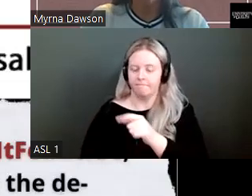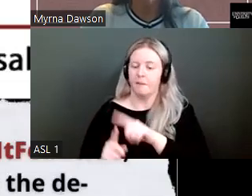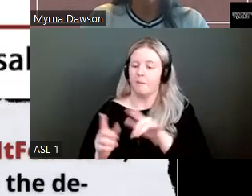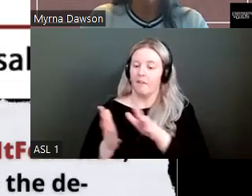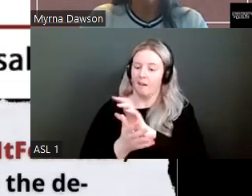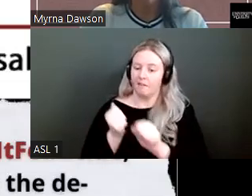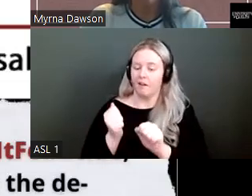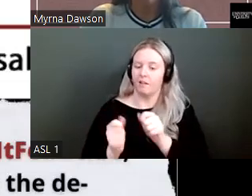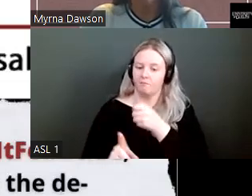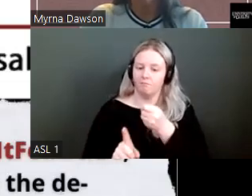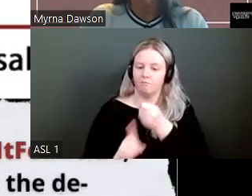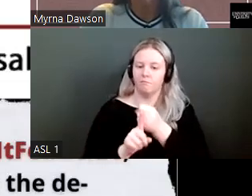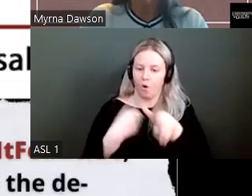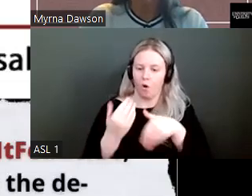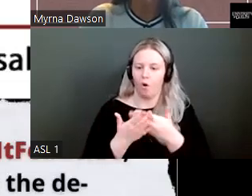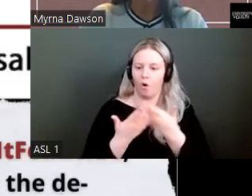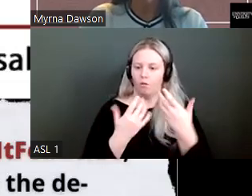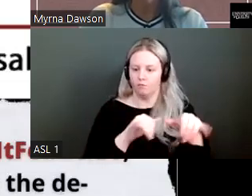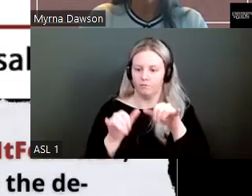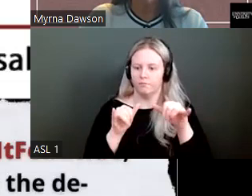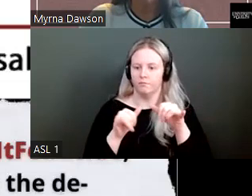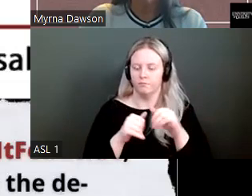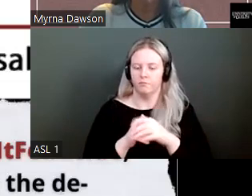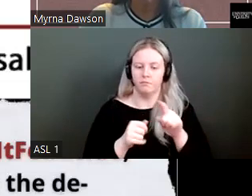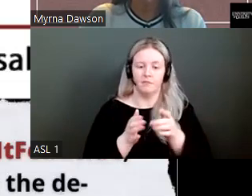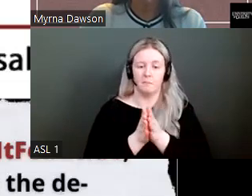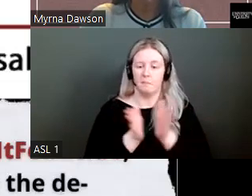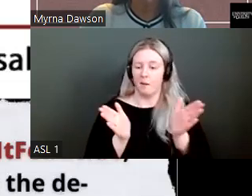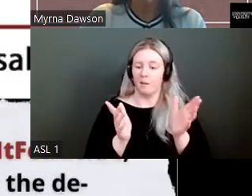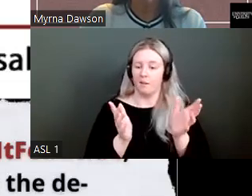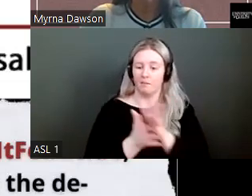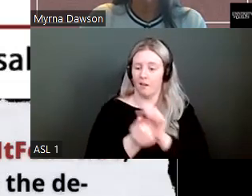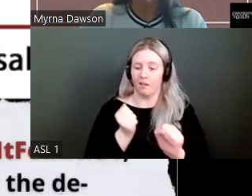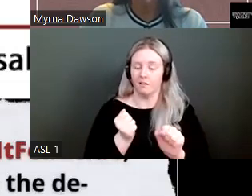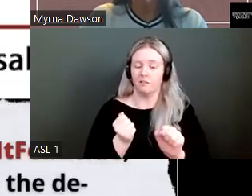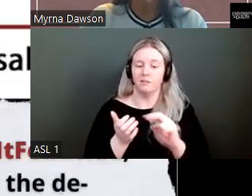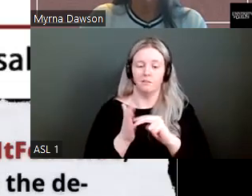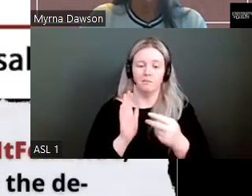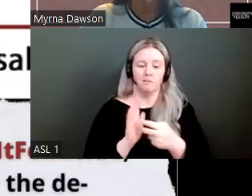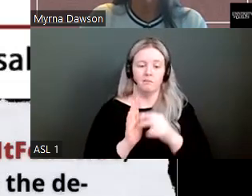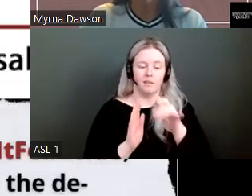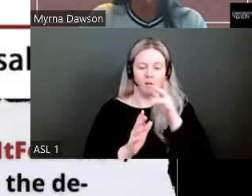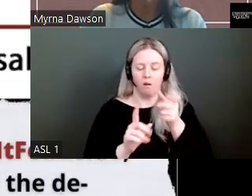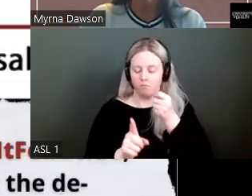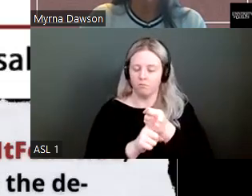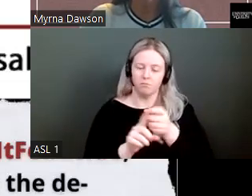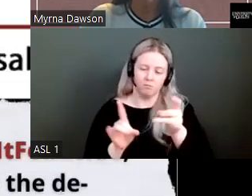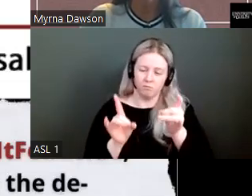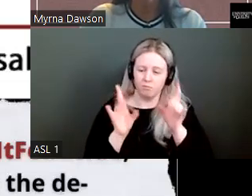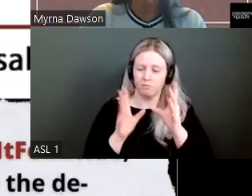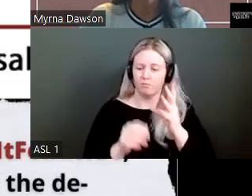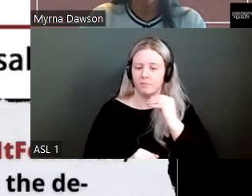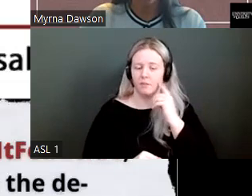of us. That it is public violence with widespread and devastating impacts that reverberate